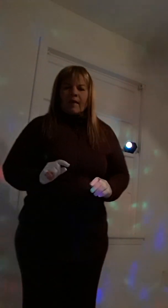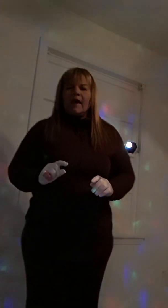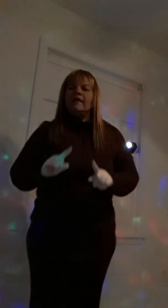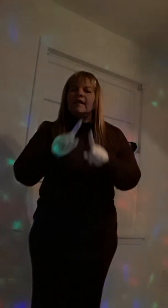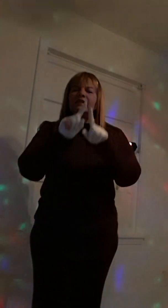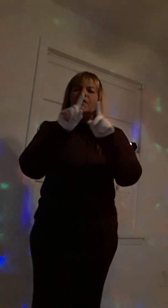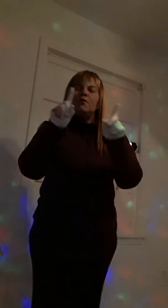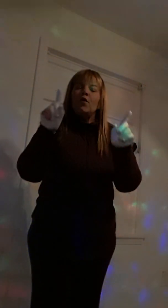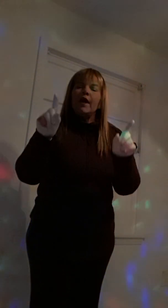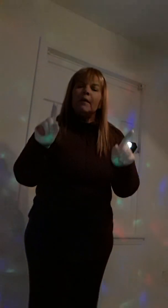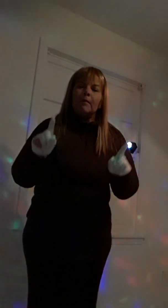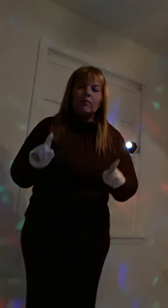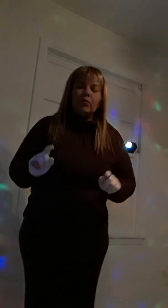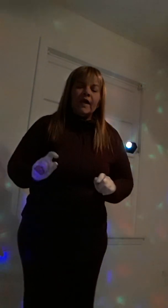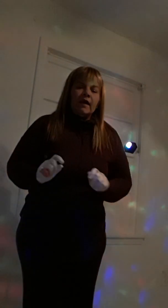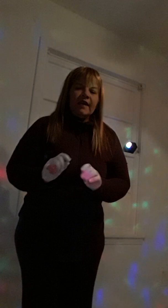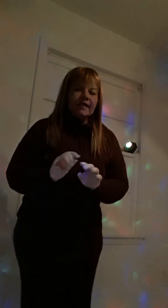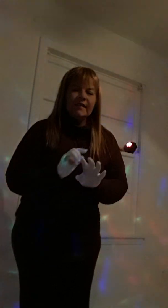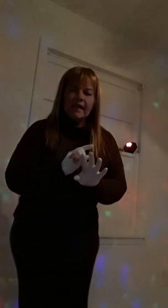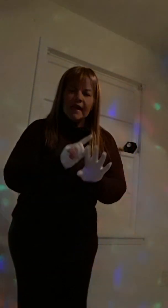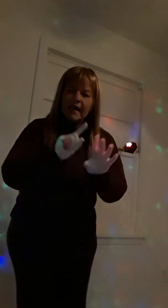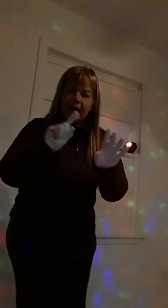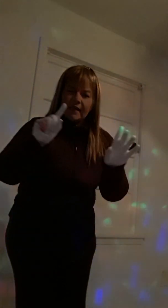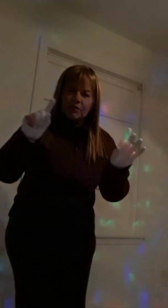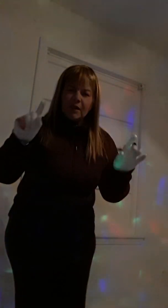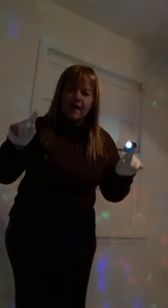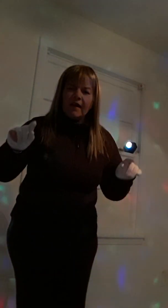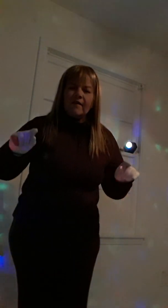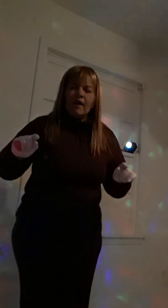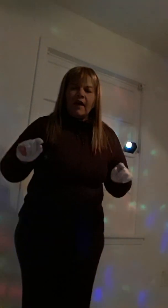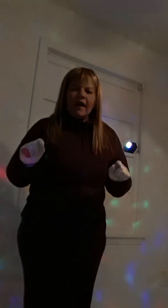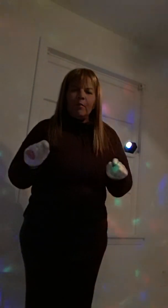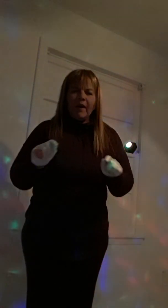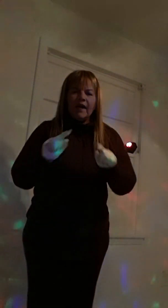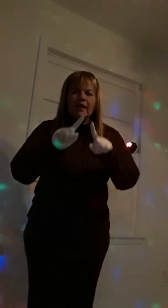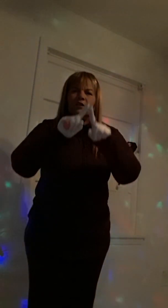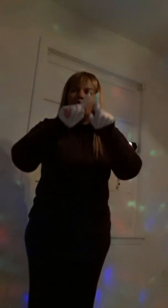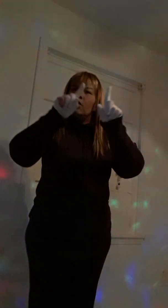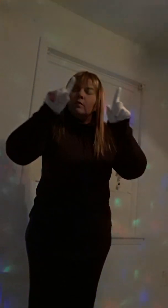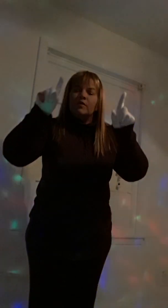And that's the frame. Y ese es, ¿verdad? El pequeñito